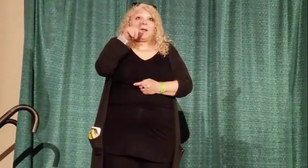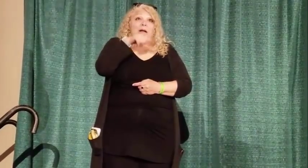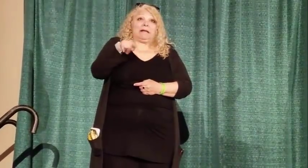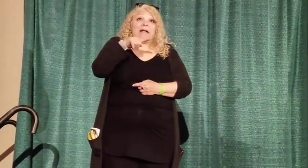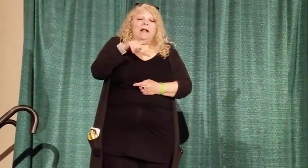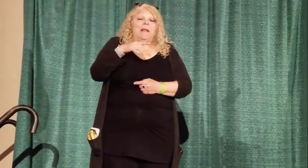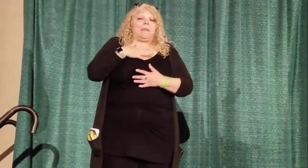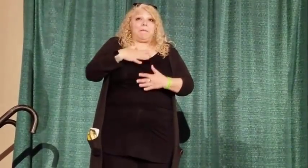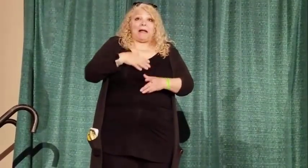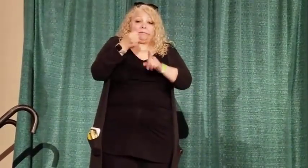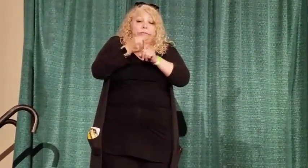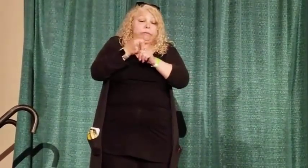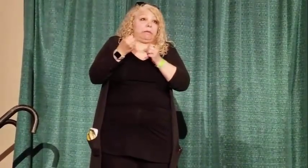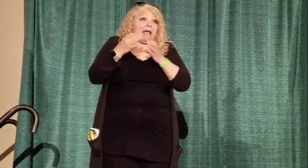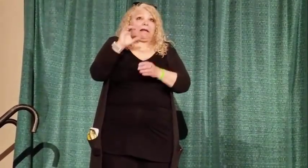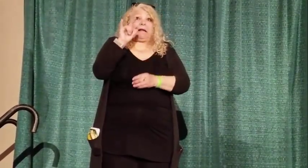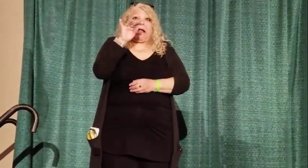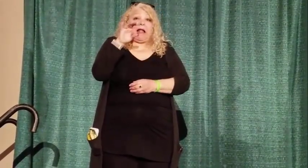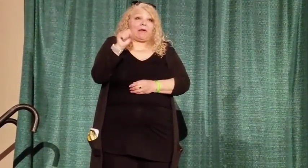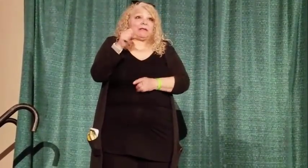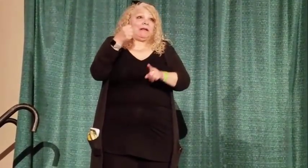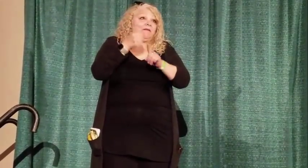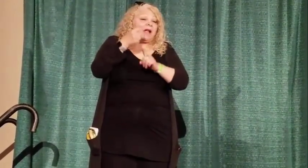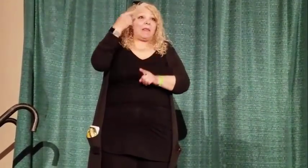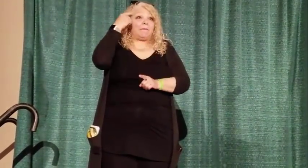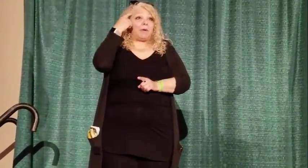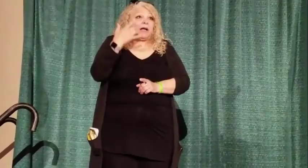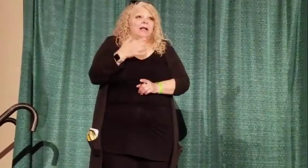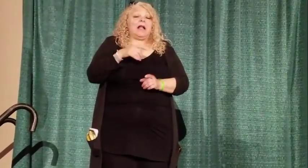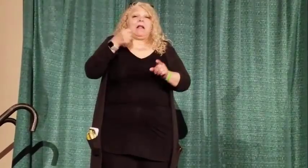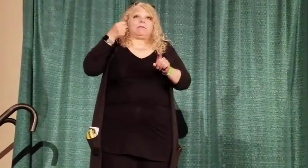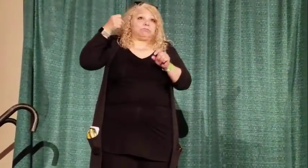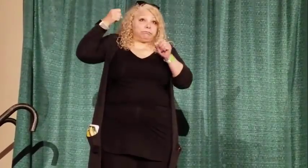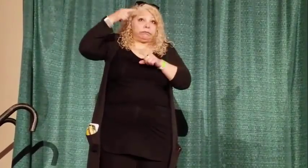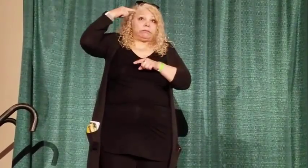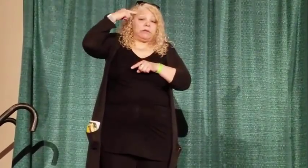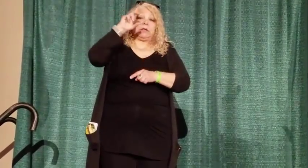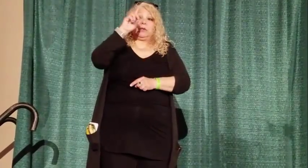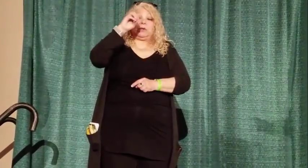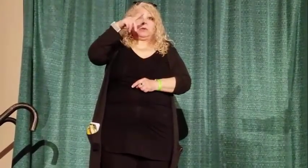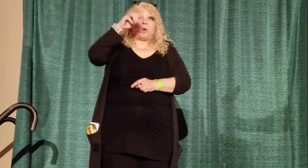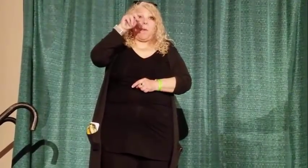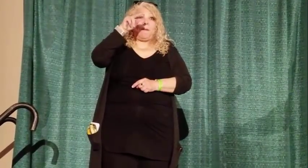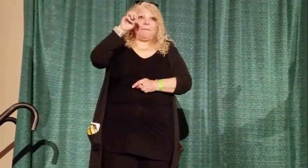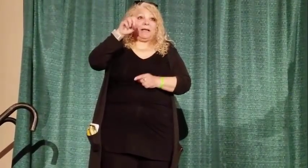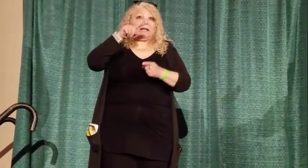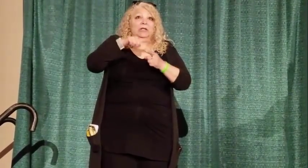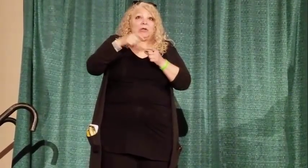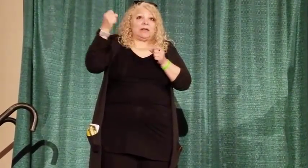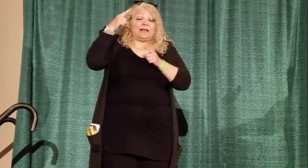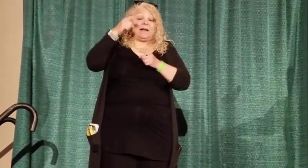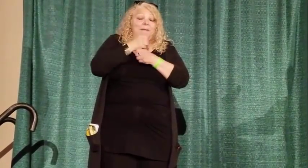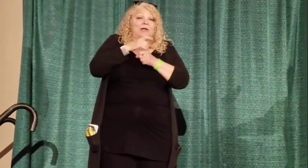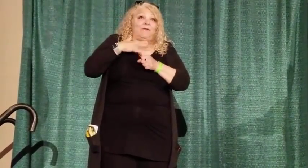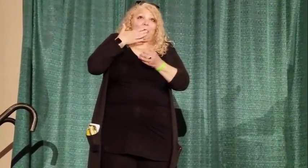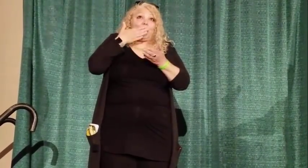they affect the brain. Right? They cause dopamine signaling to be released in the brain. They give you that